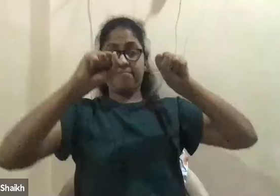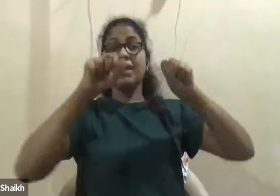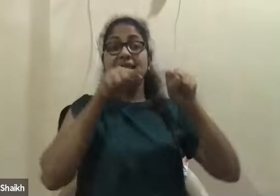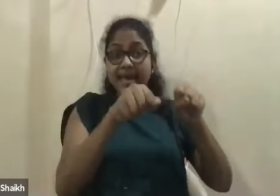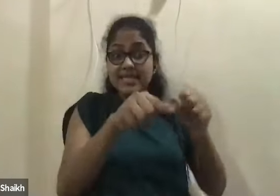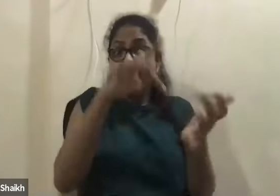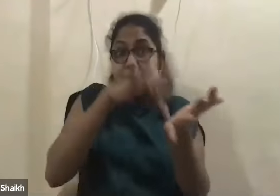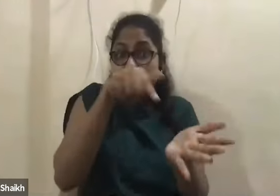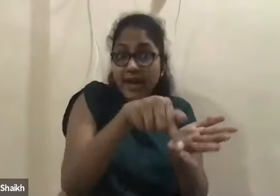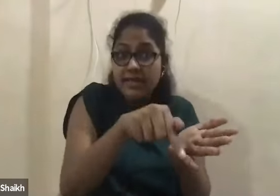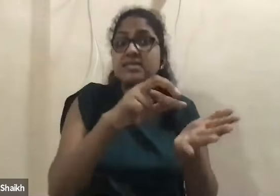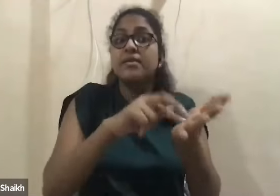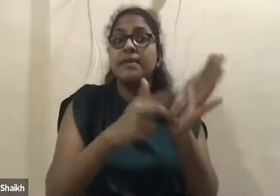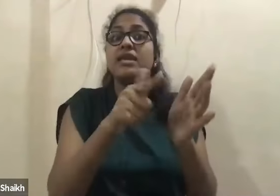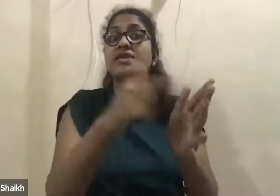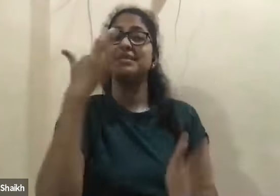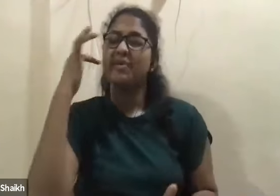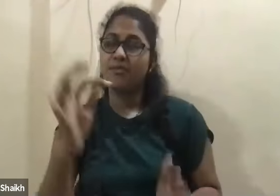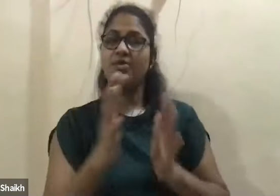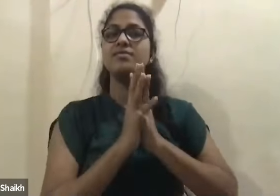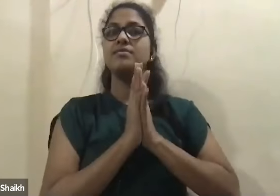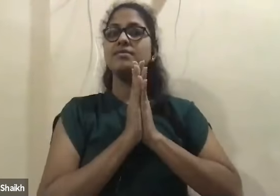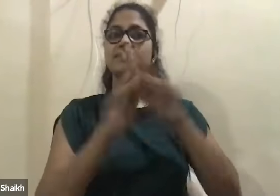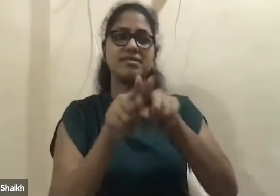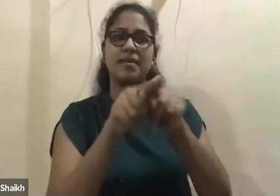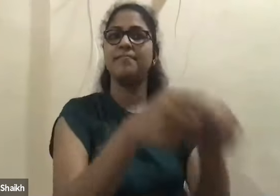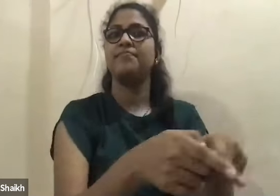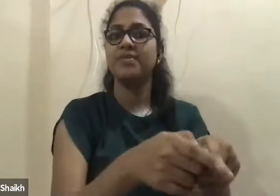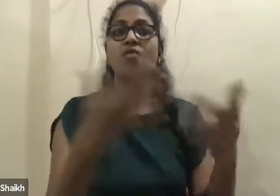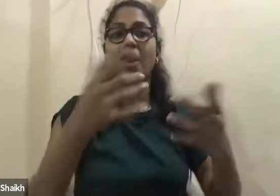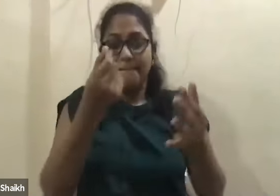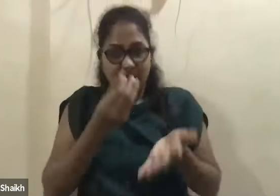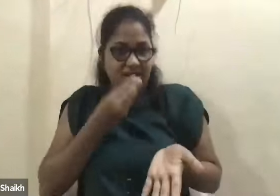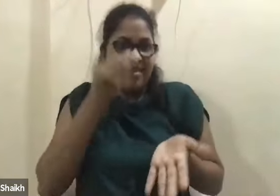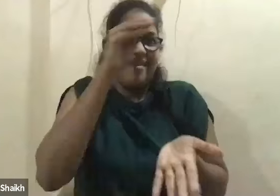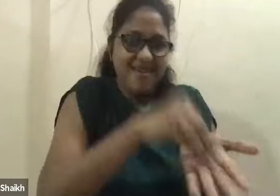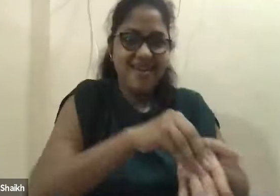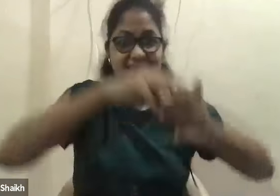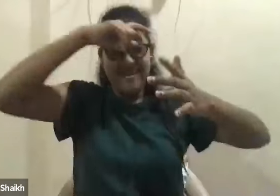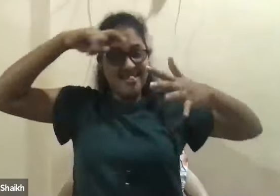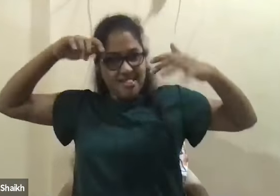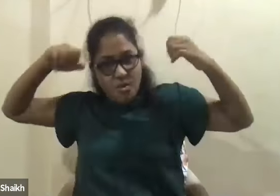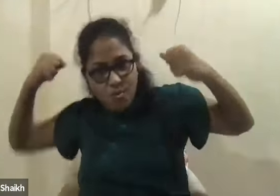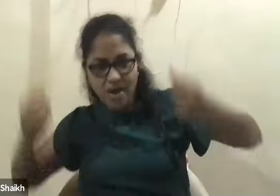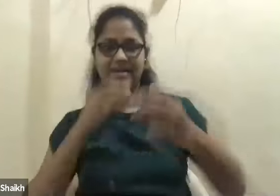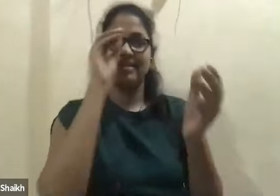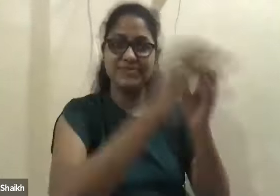we have put our money, we have put our sweat in it, and we have put our desires in it. Right? Right.